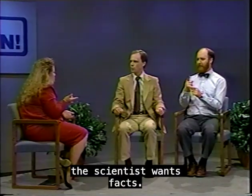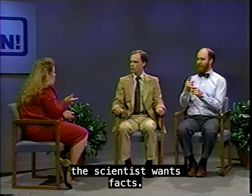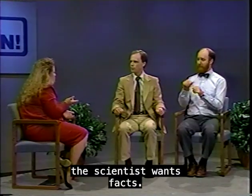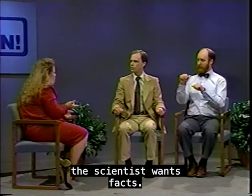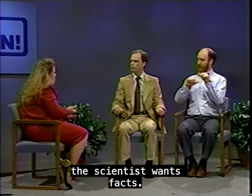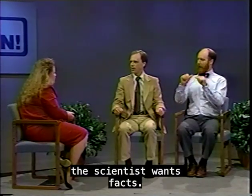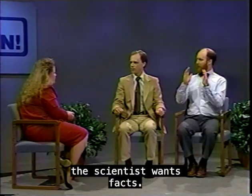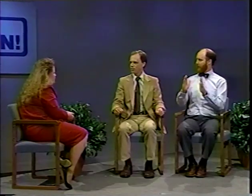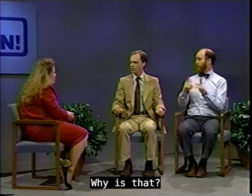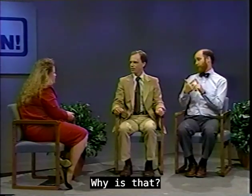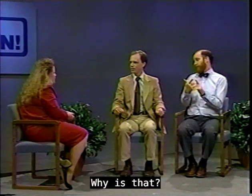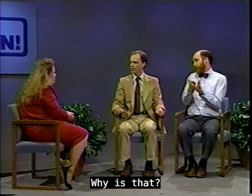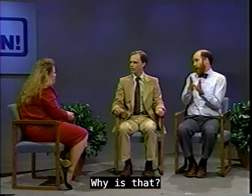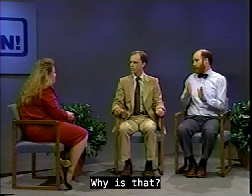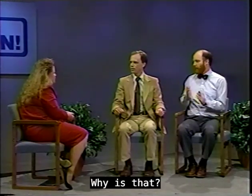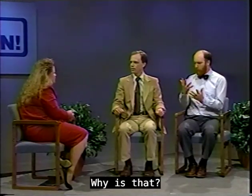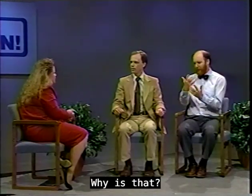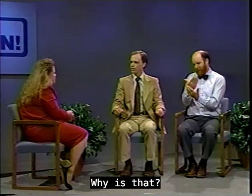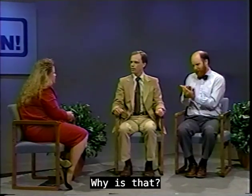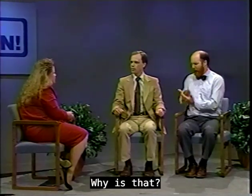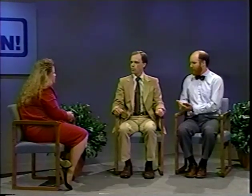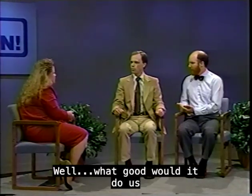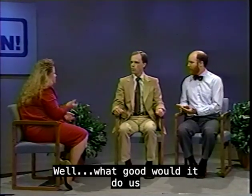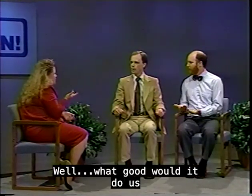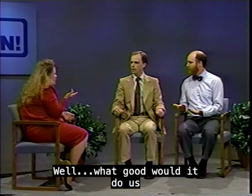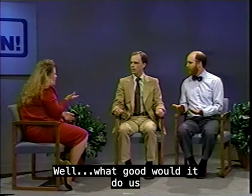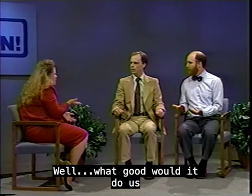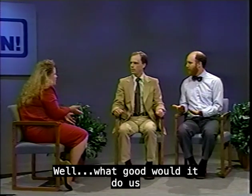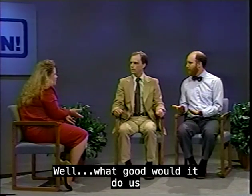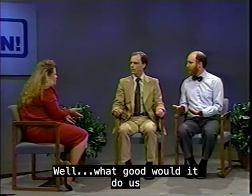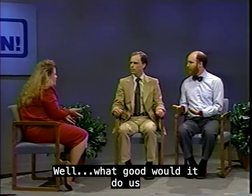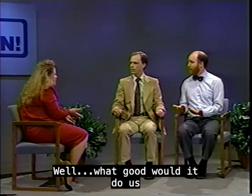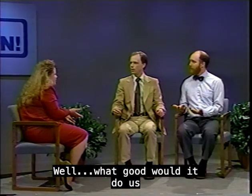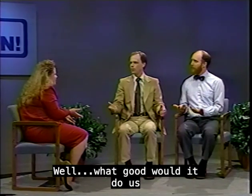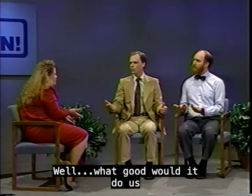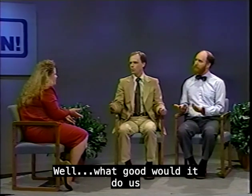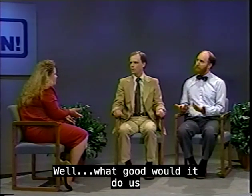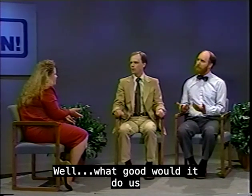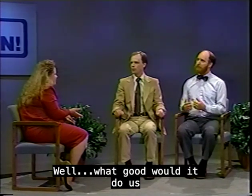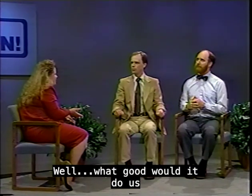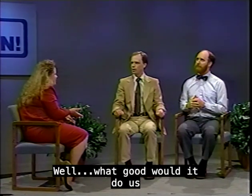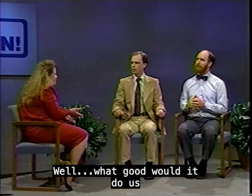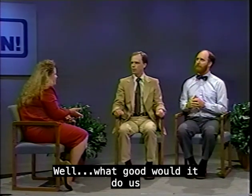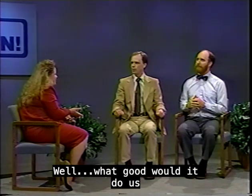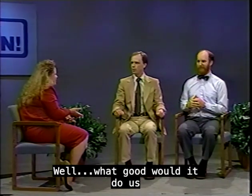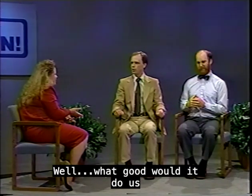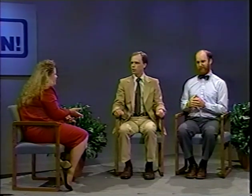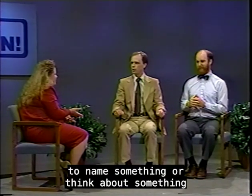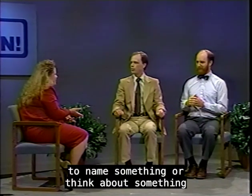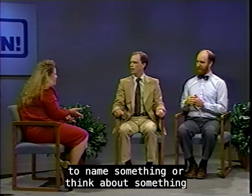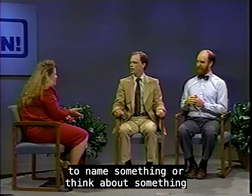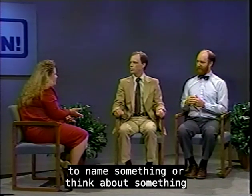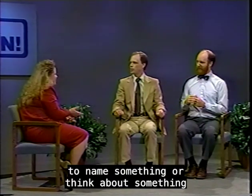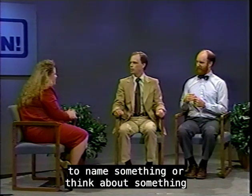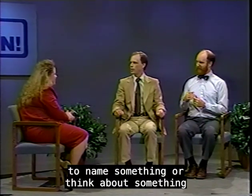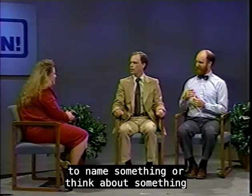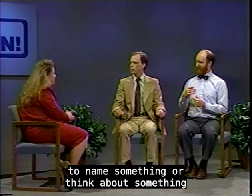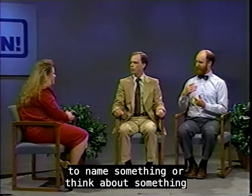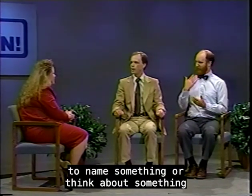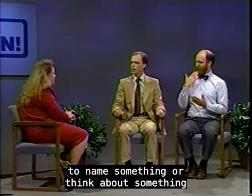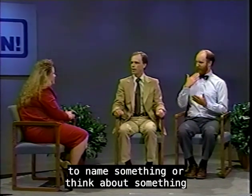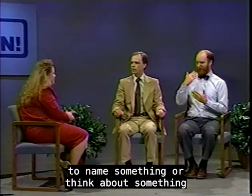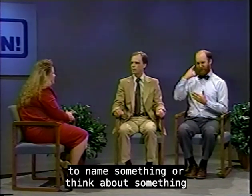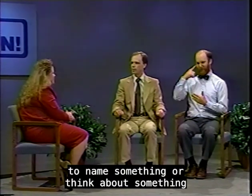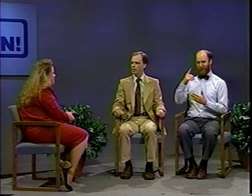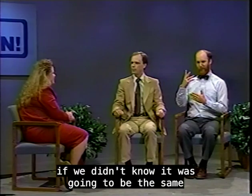scientist wants facts. Why is that? Well, what good would it do us to name something